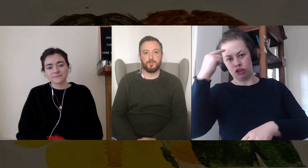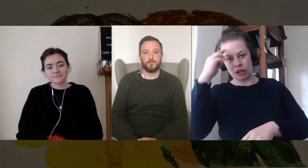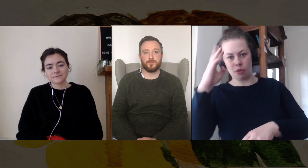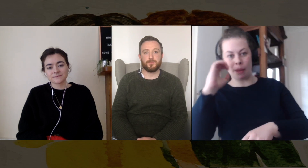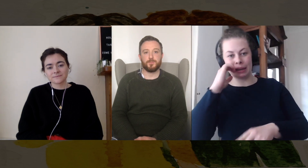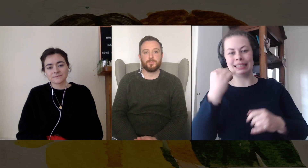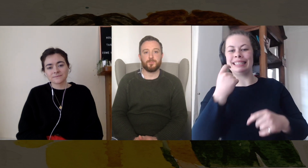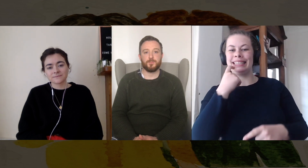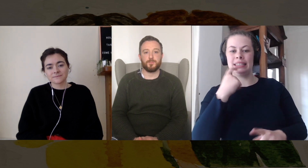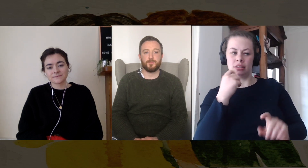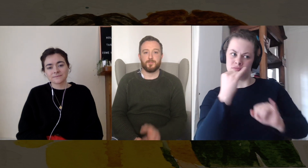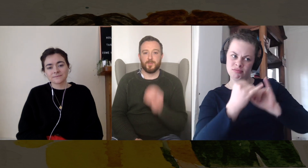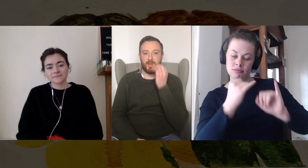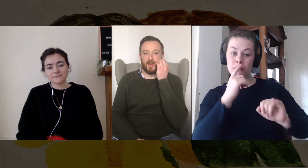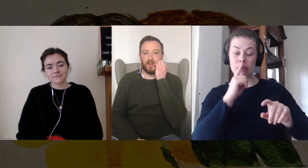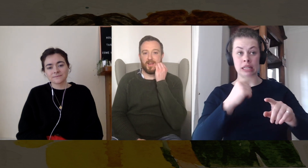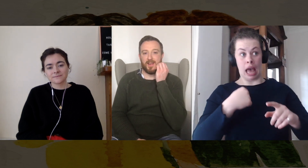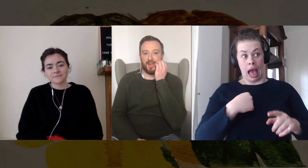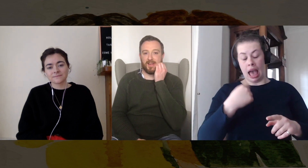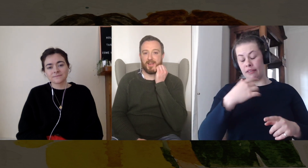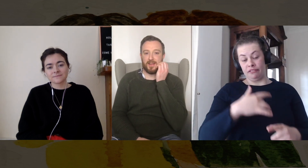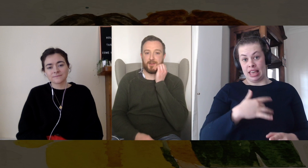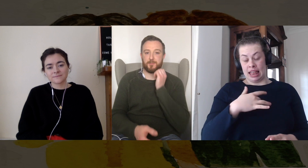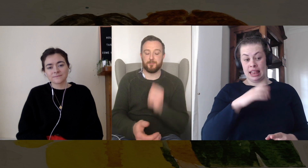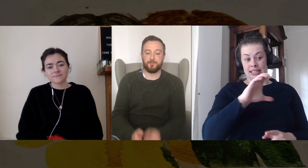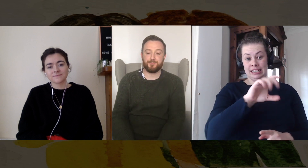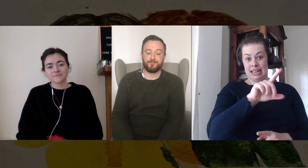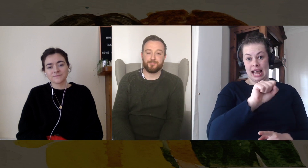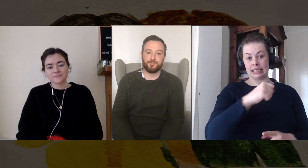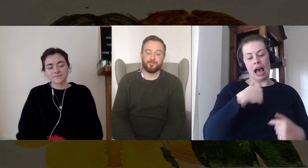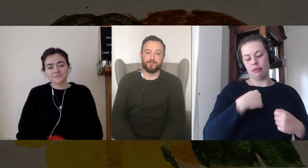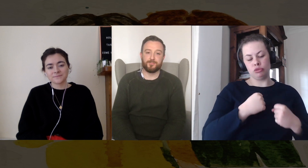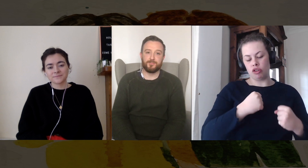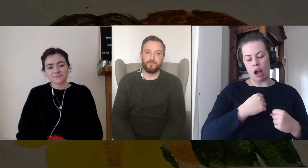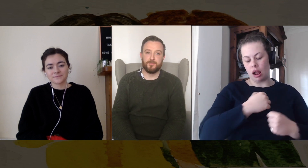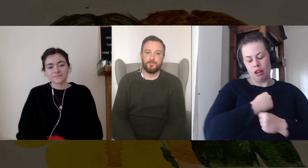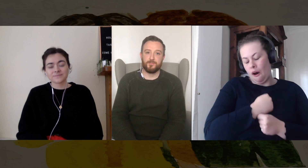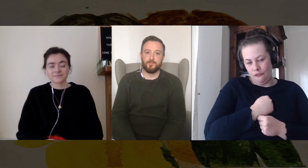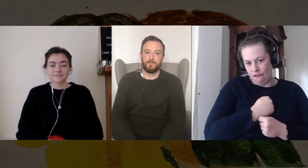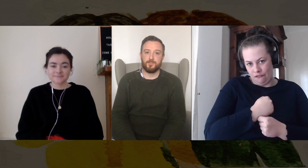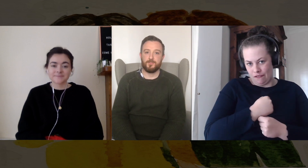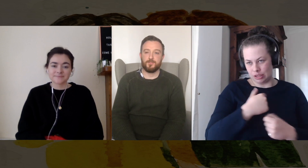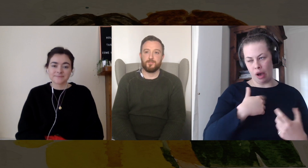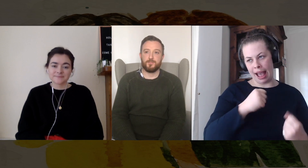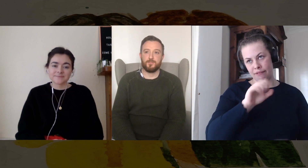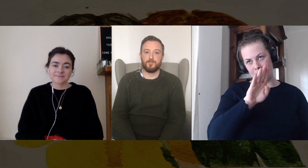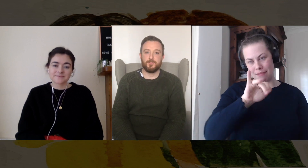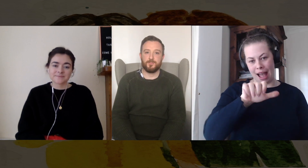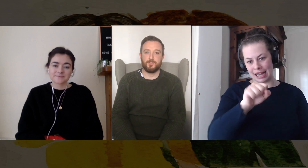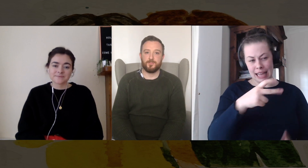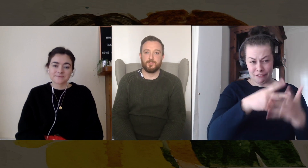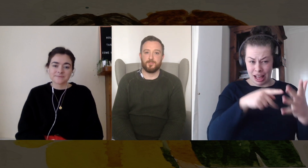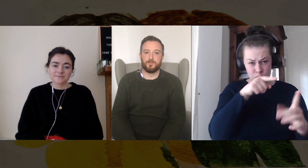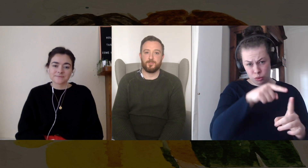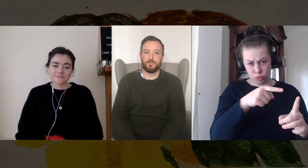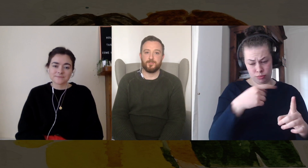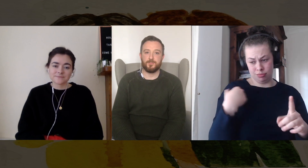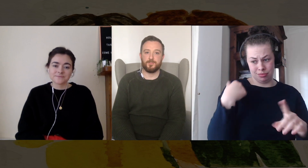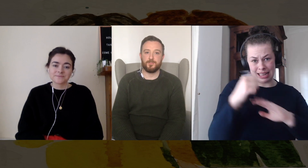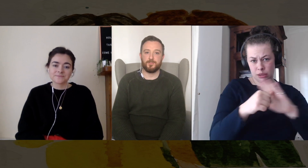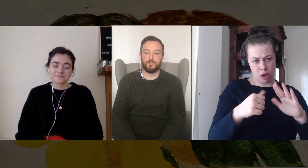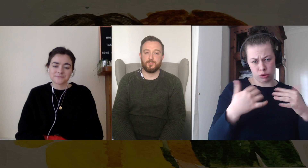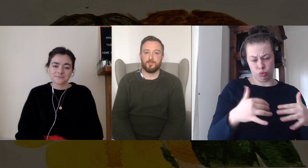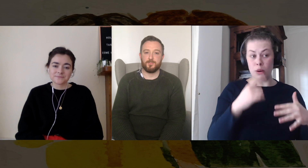the one thing I always feel like. I know CDS, Centre for Deaf Studies, some people are a bit critical about it, which from the outside I can get because it's very easy to